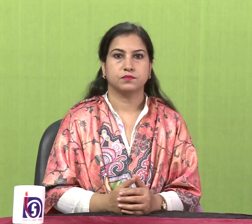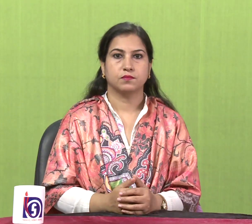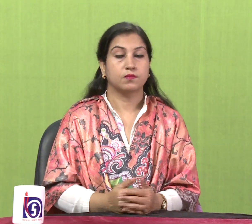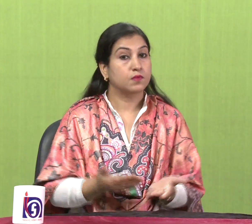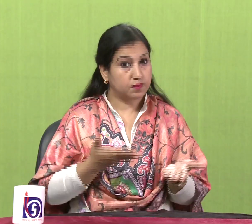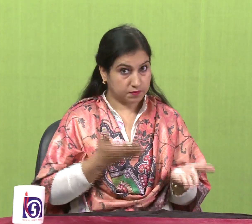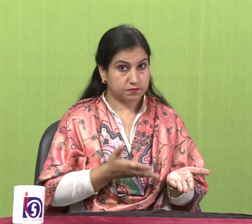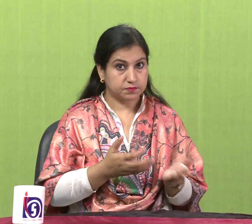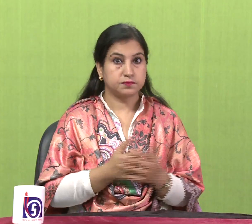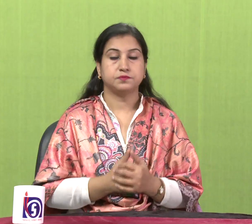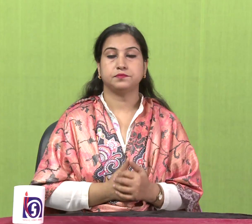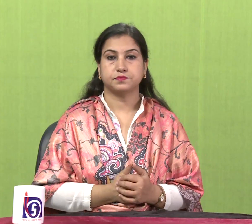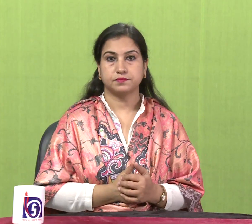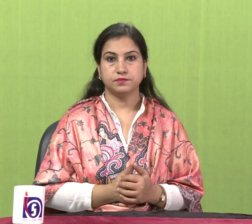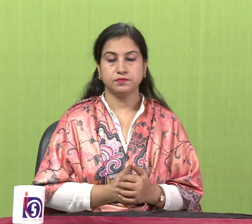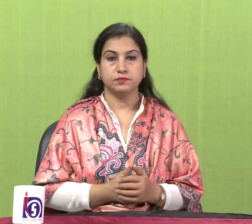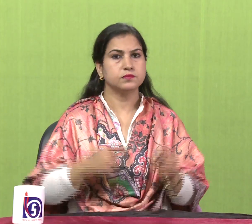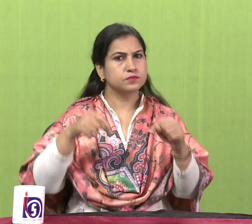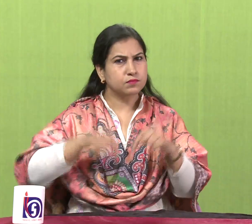However, today the concept of